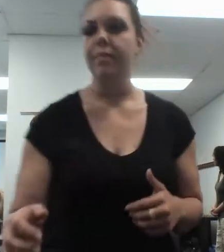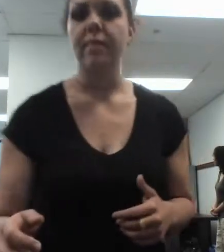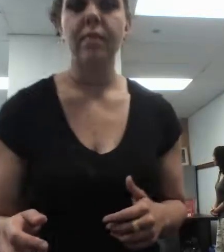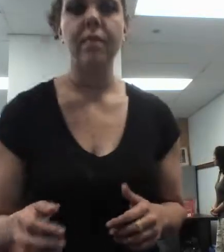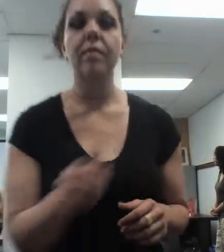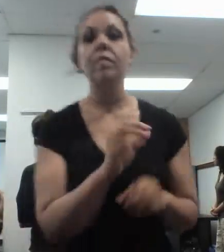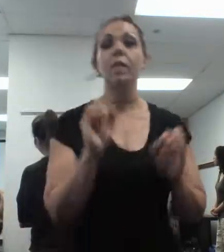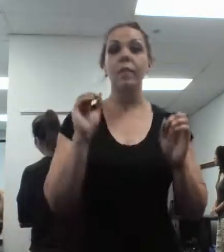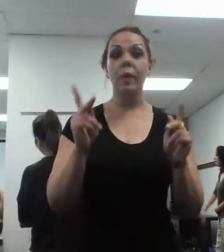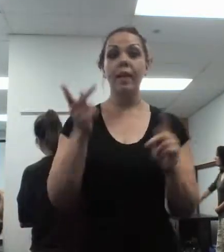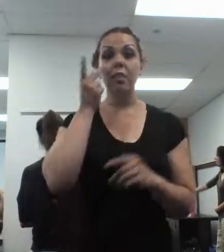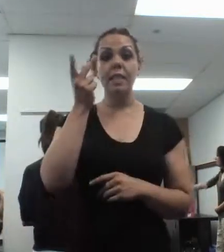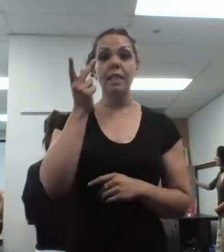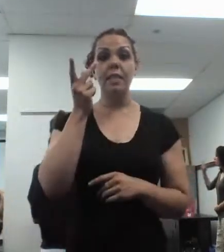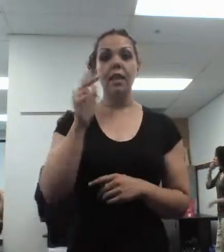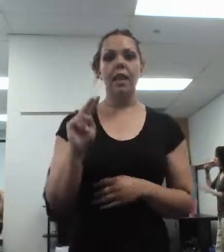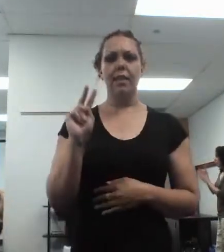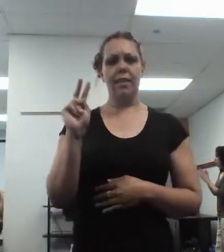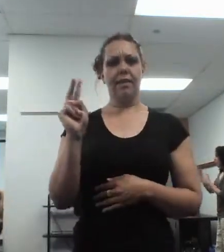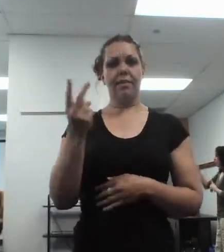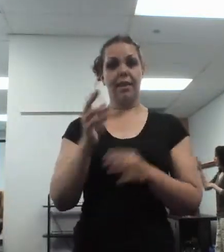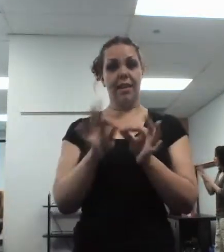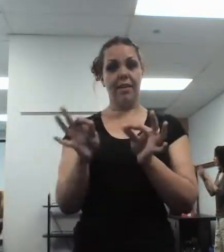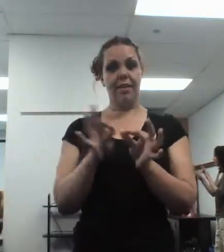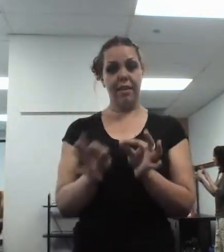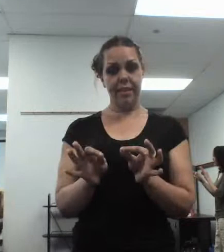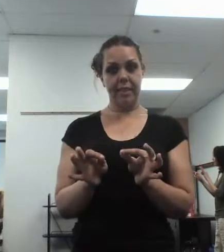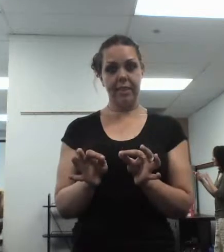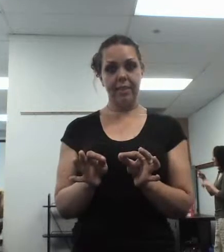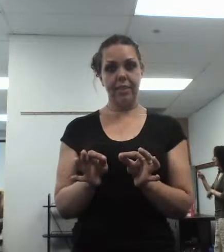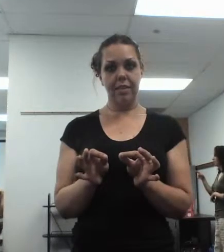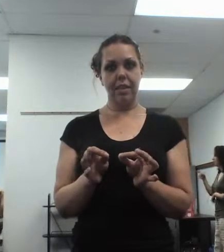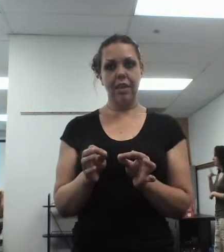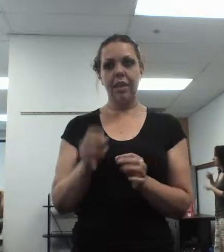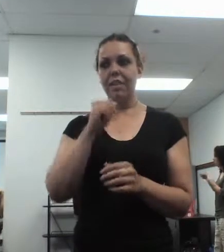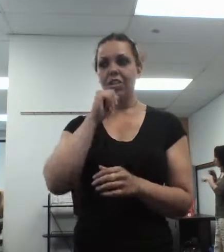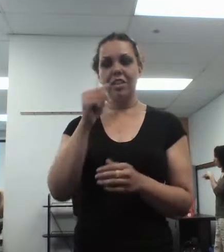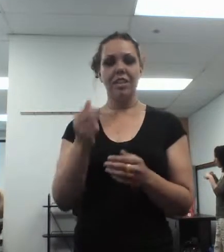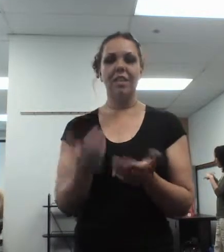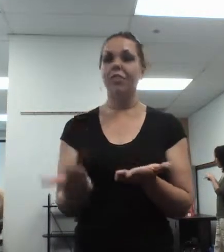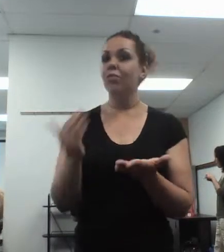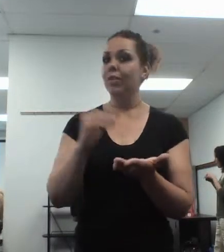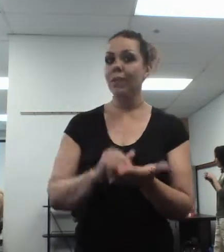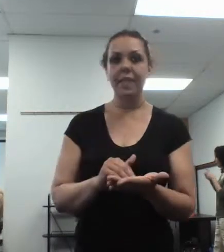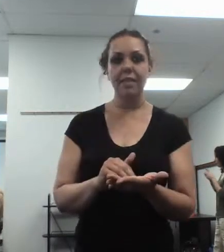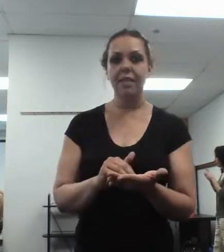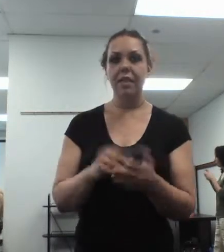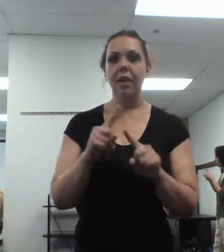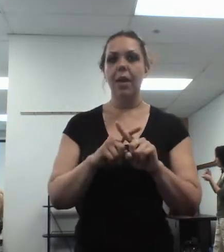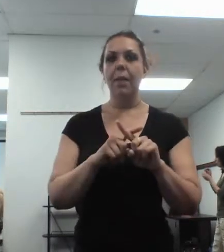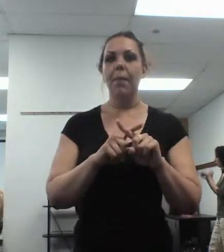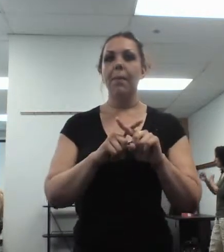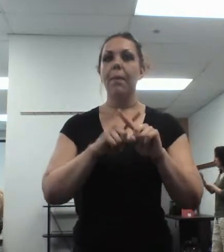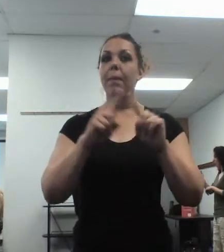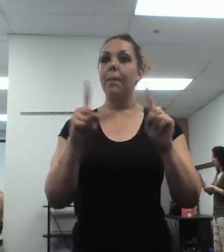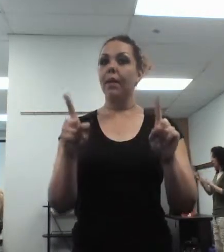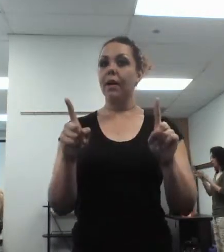Okay, in the second sentence, she didn't go back and reiterate, but I brought it forward to make the